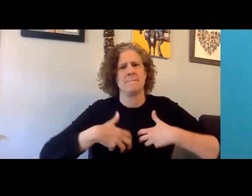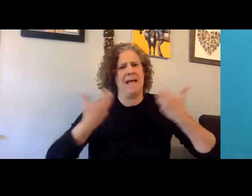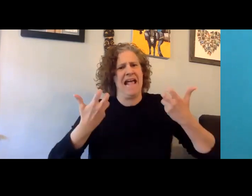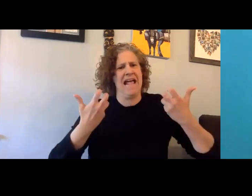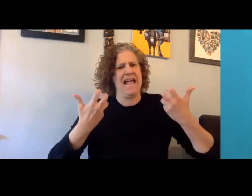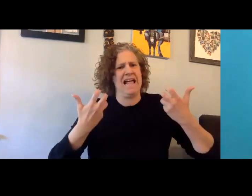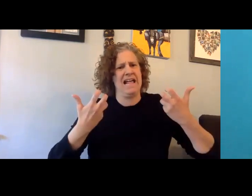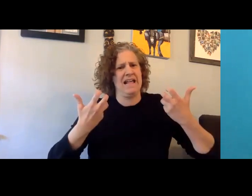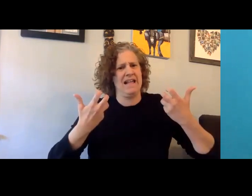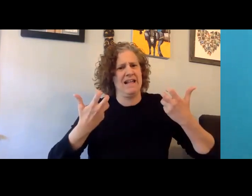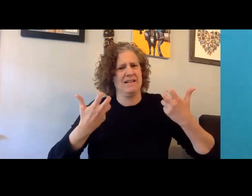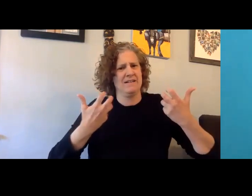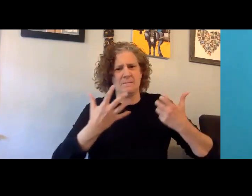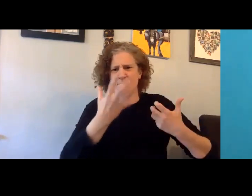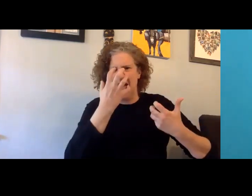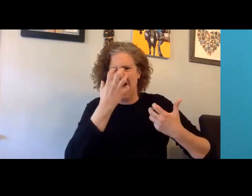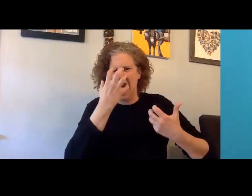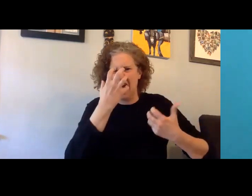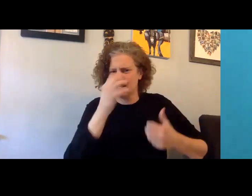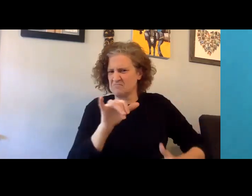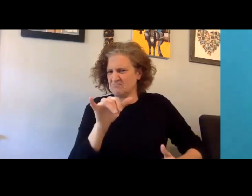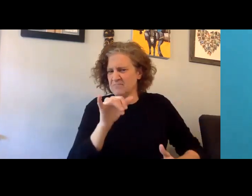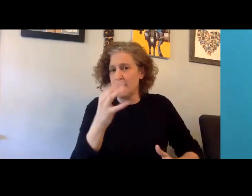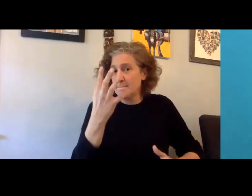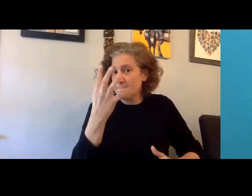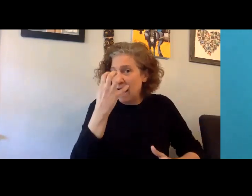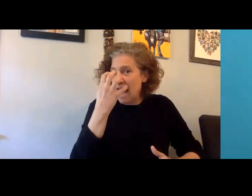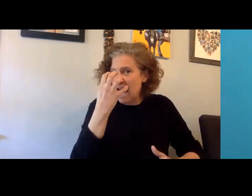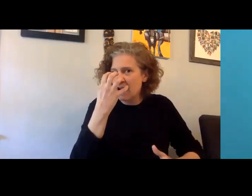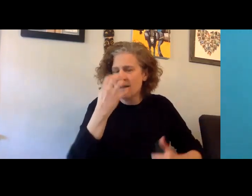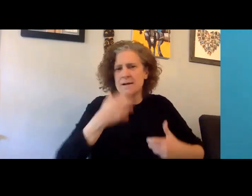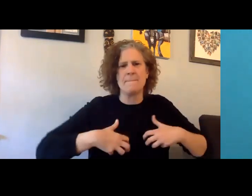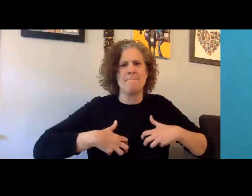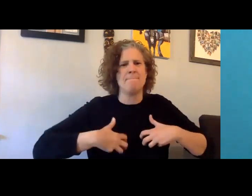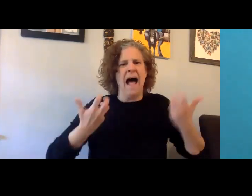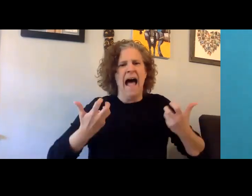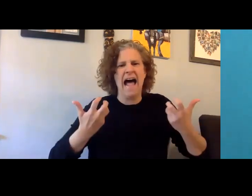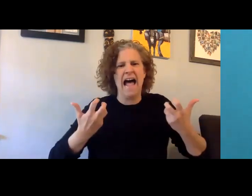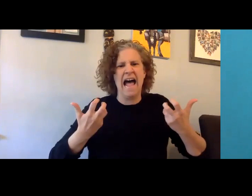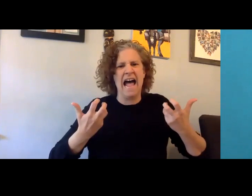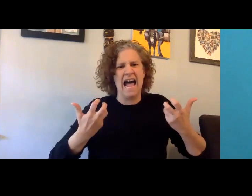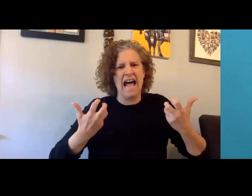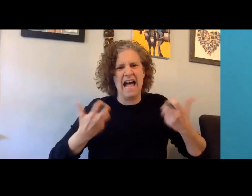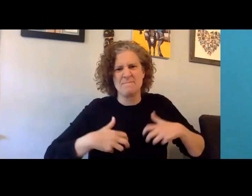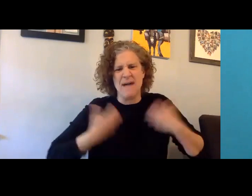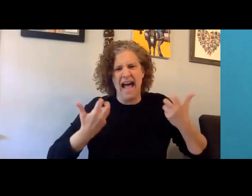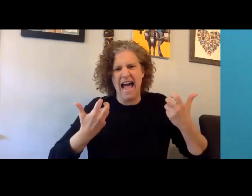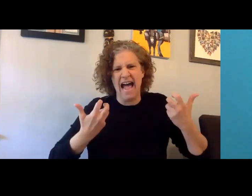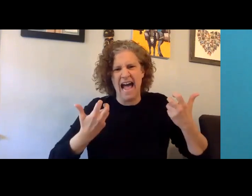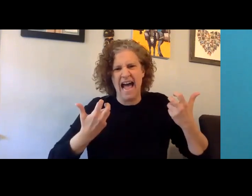Happy, sad, oh, mad, mad, like this, mad, or mad,